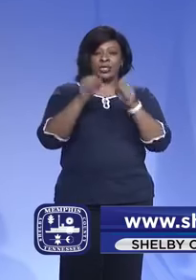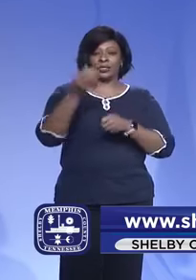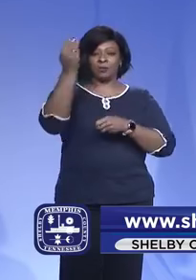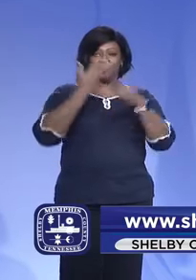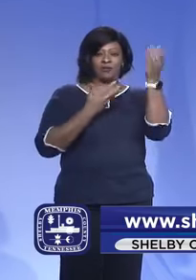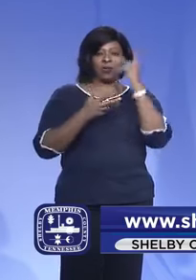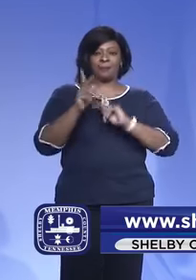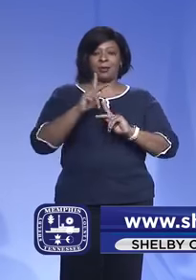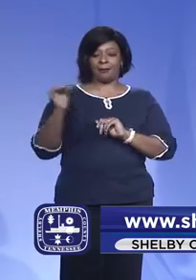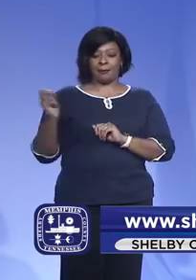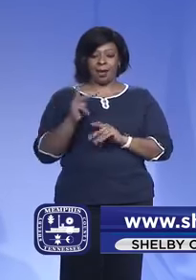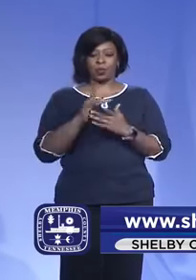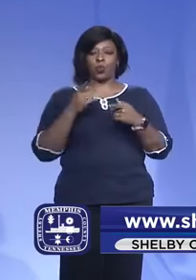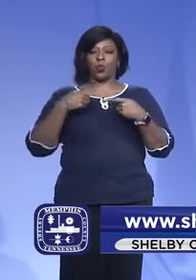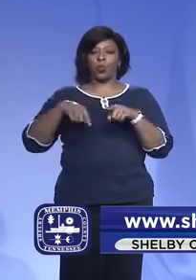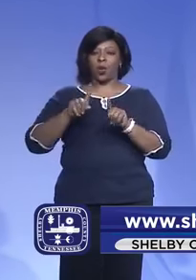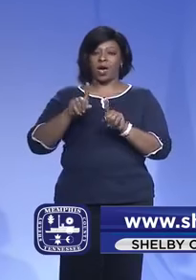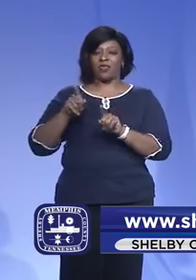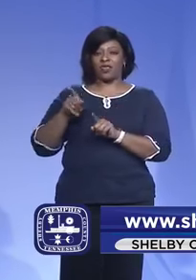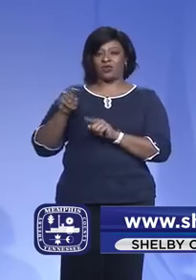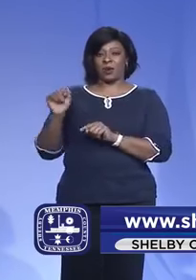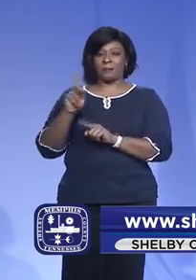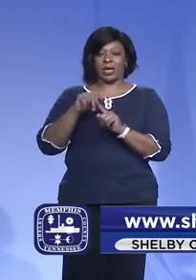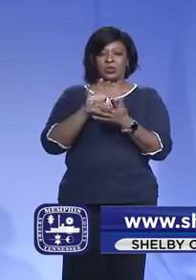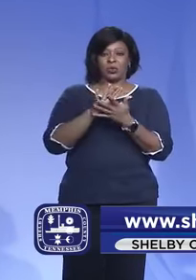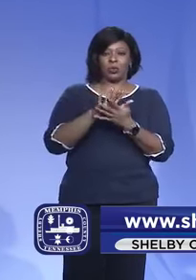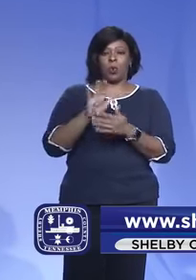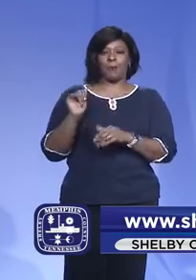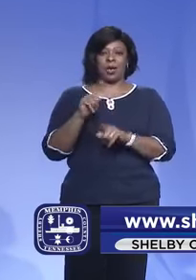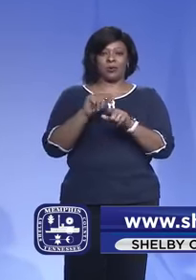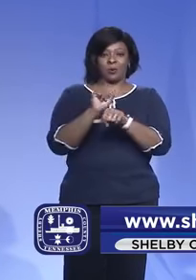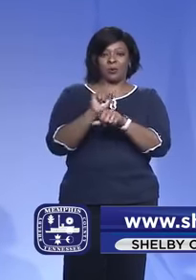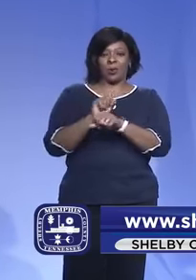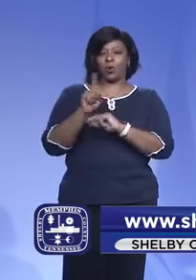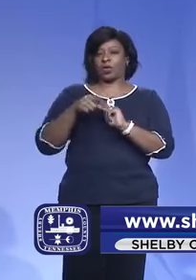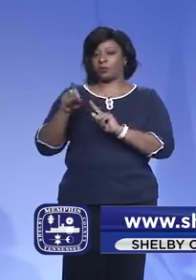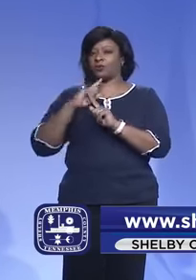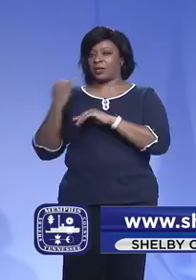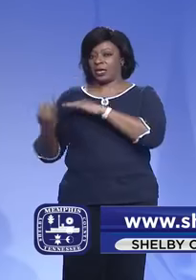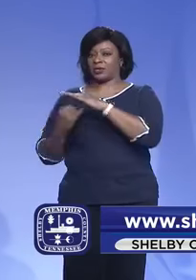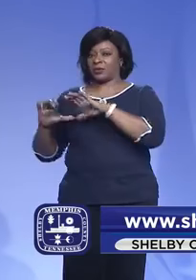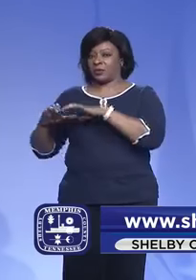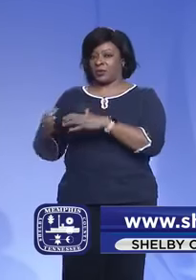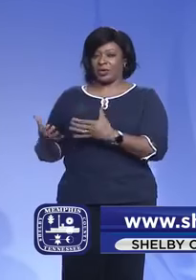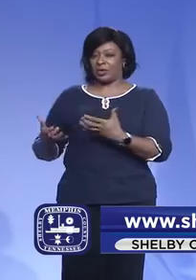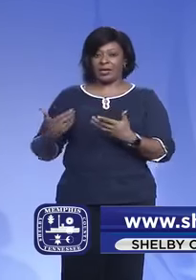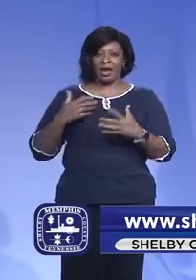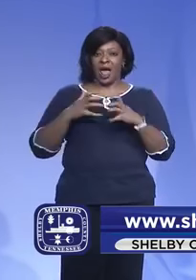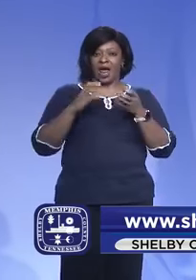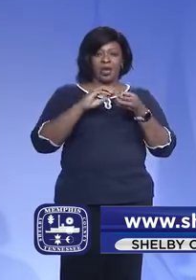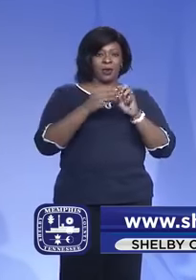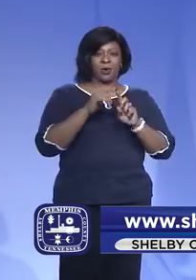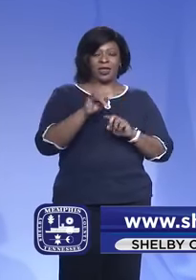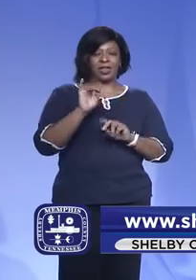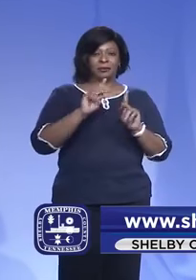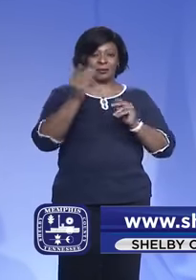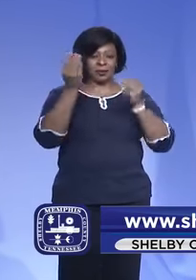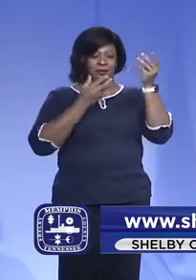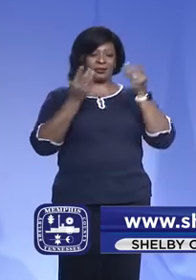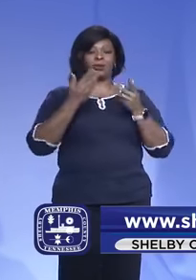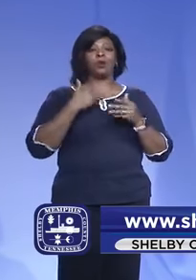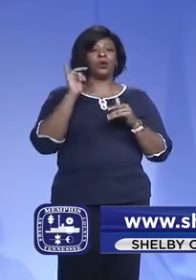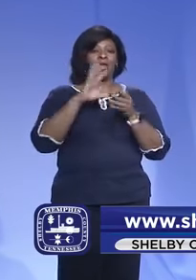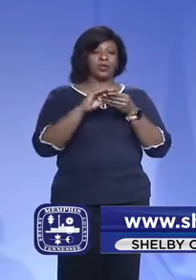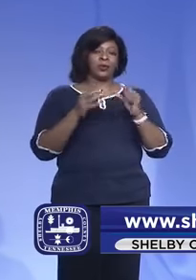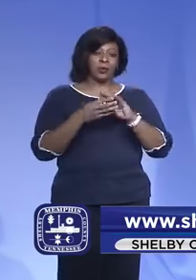others who report that people are trying to come back to work, and so it's anecdotal. I don't have a lot of numbers on that, but we hear those